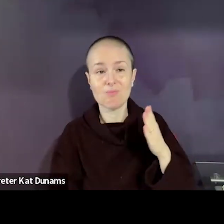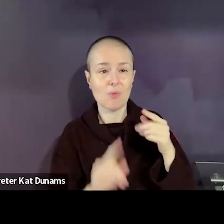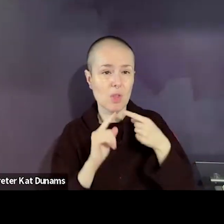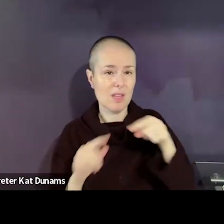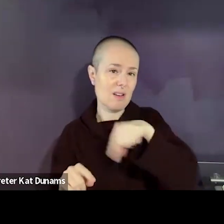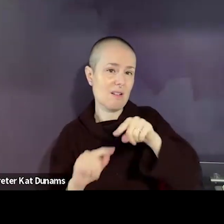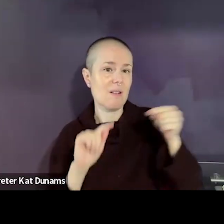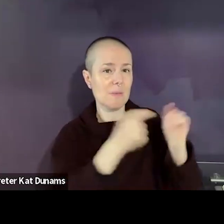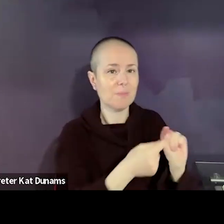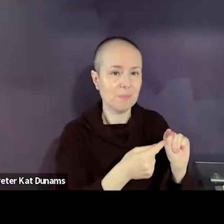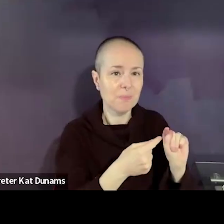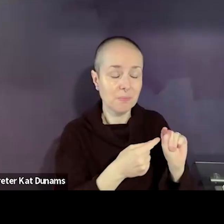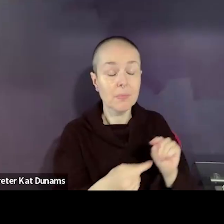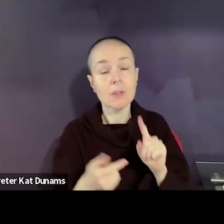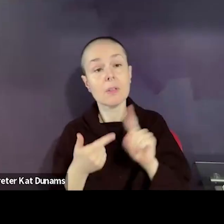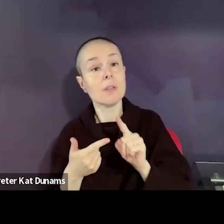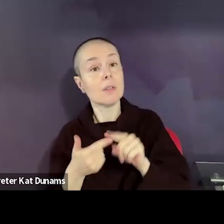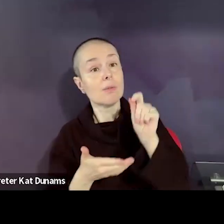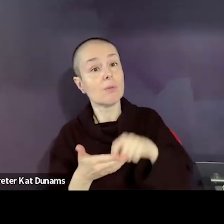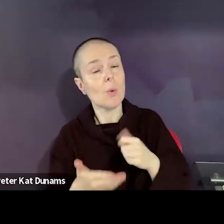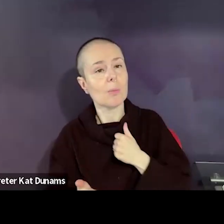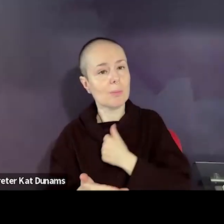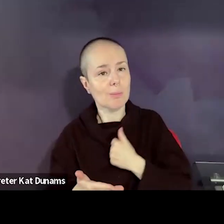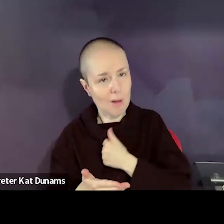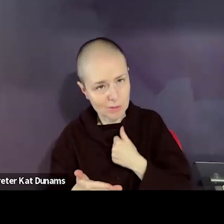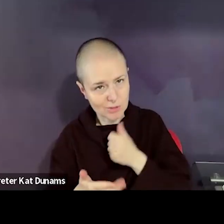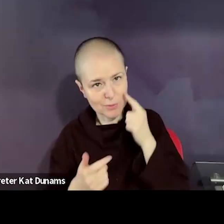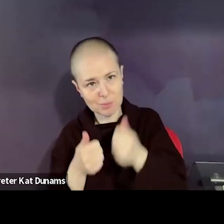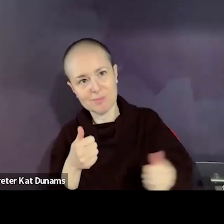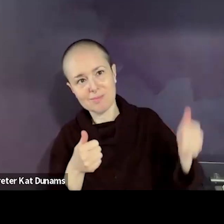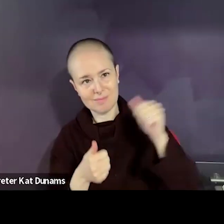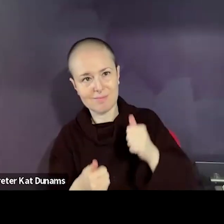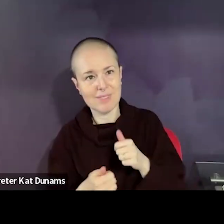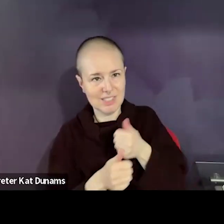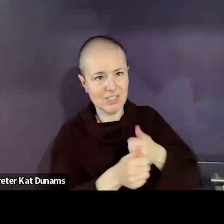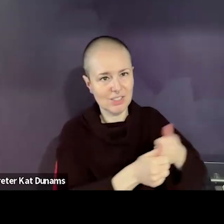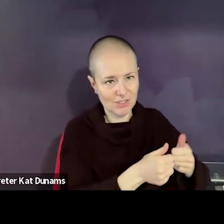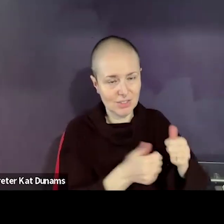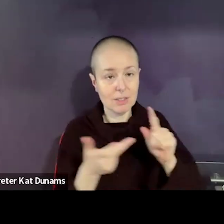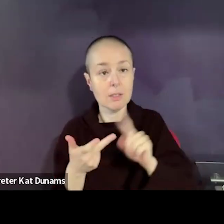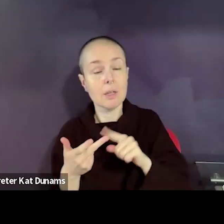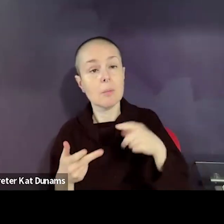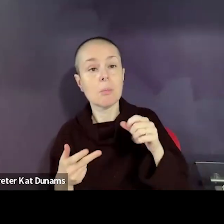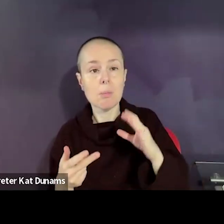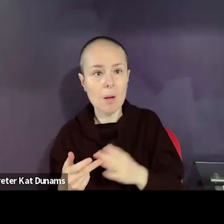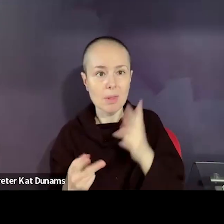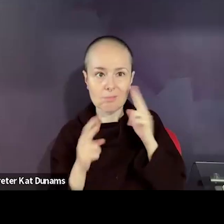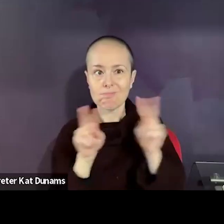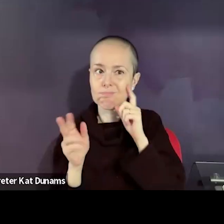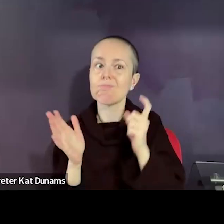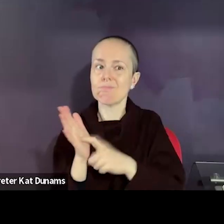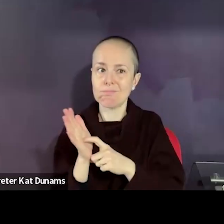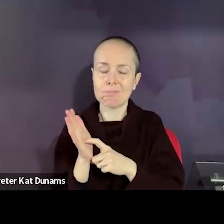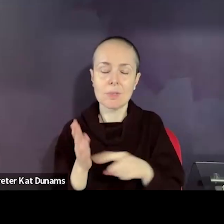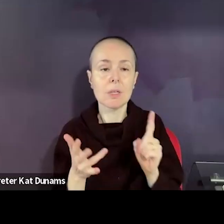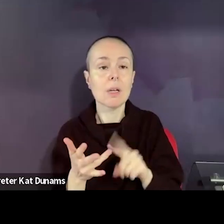caused. Written personal apologies to each of the dancers from the top leadership at Dallas Black. Public accountability. The settlement demanded that